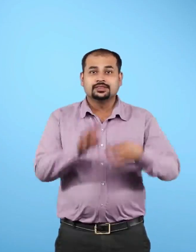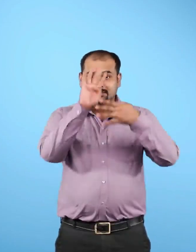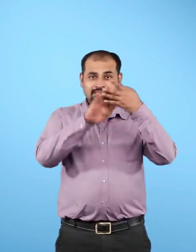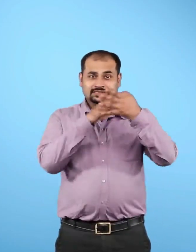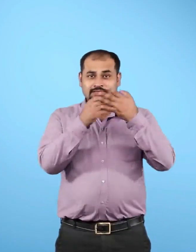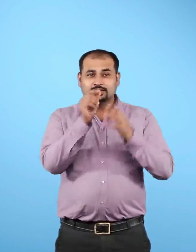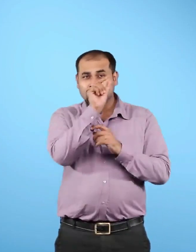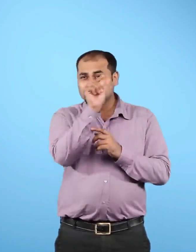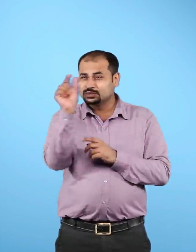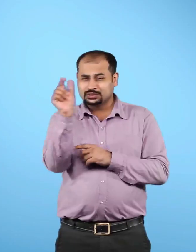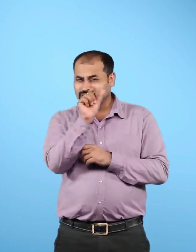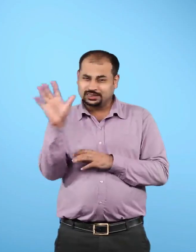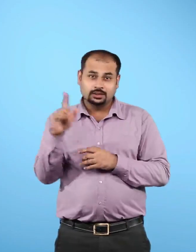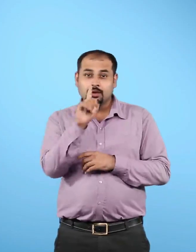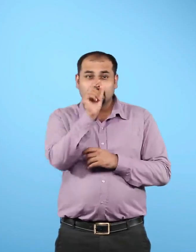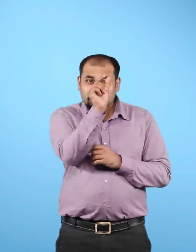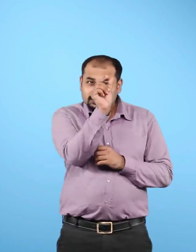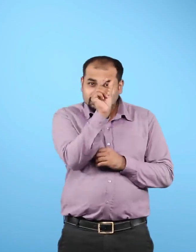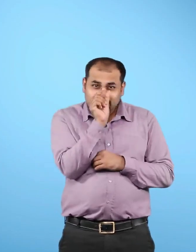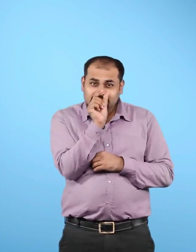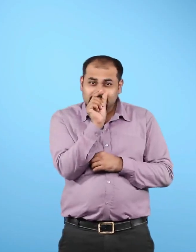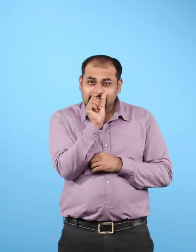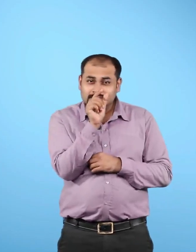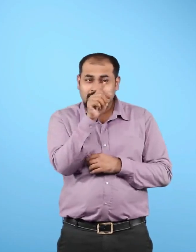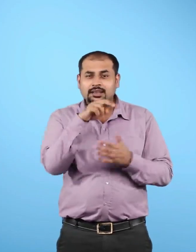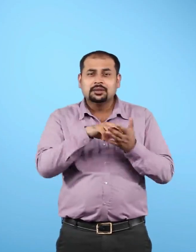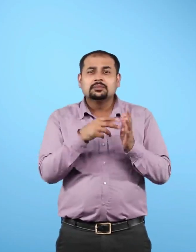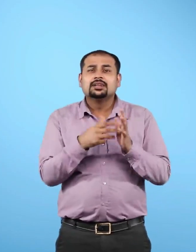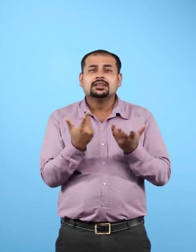Is each box 1/100th part of the sheet?